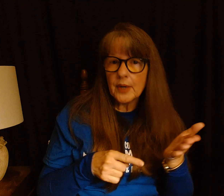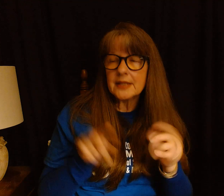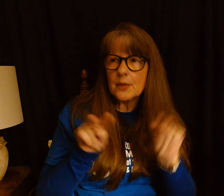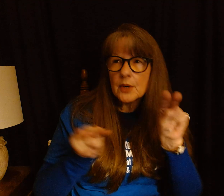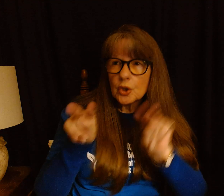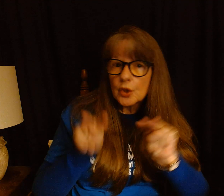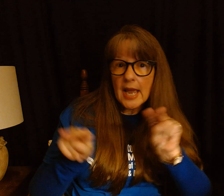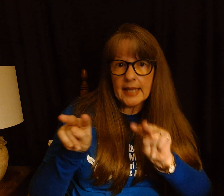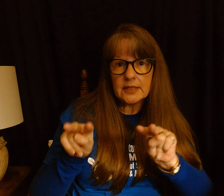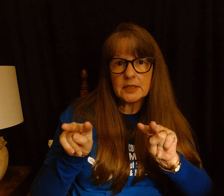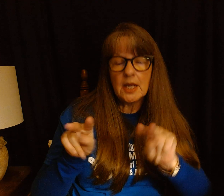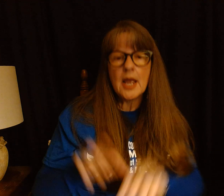want to look at it.